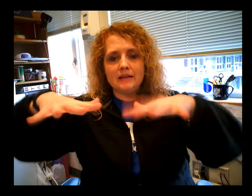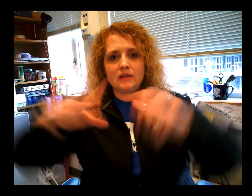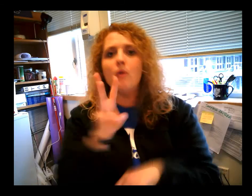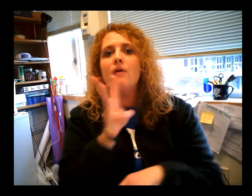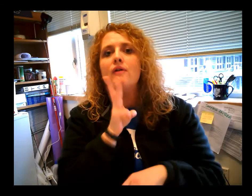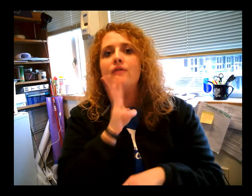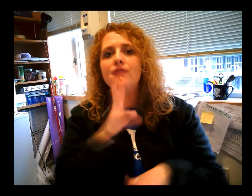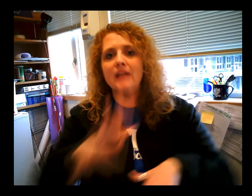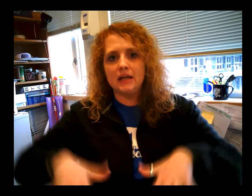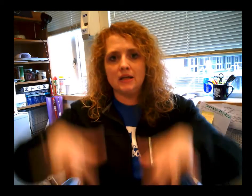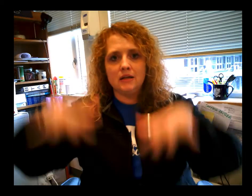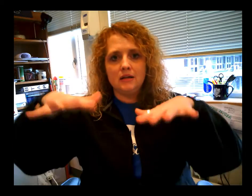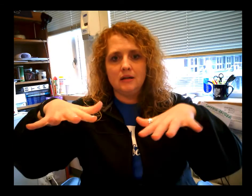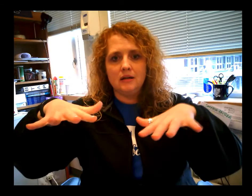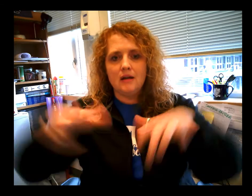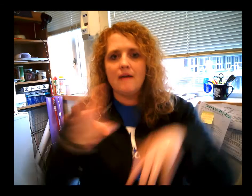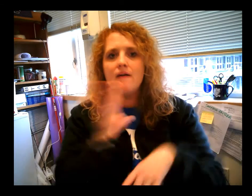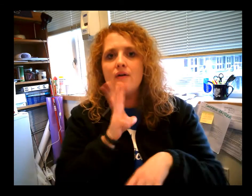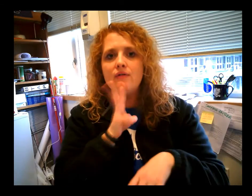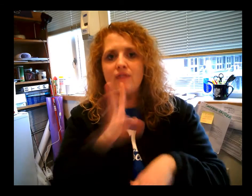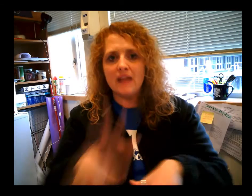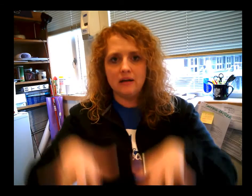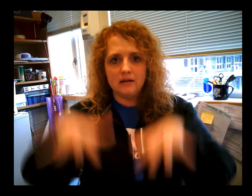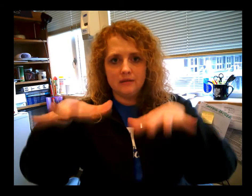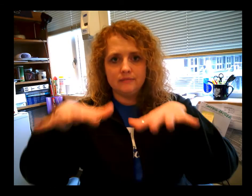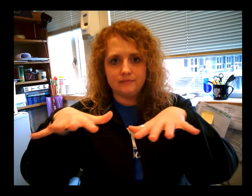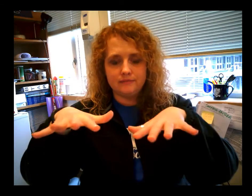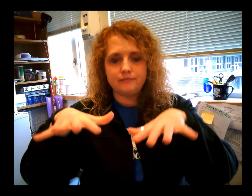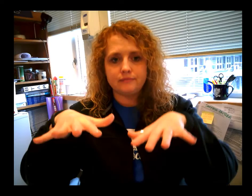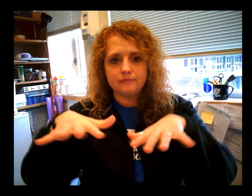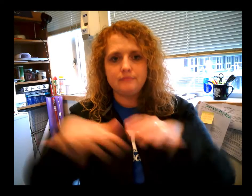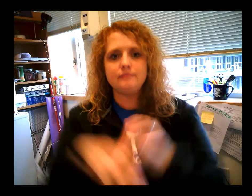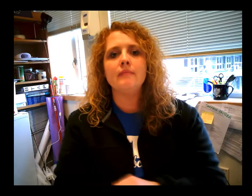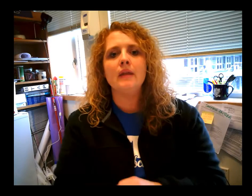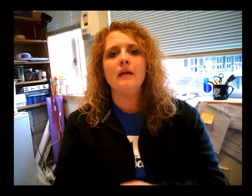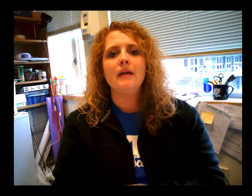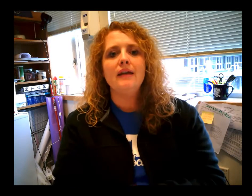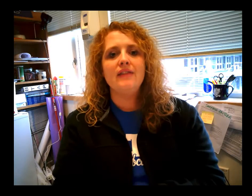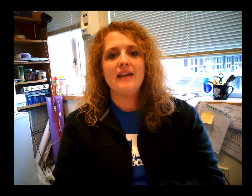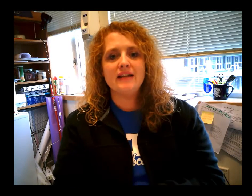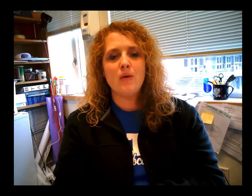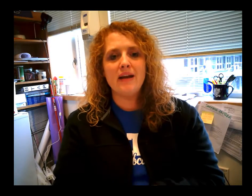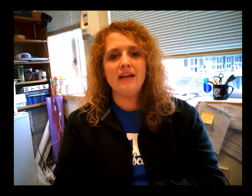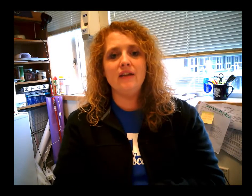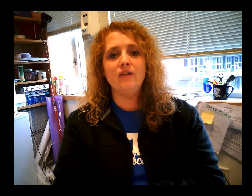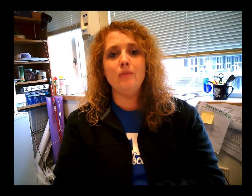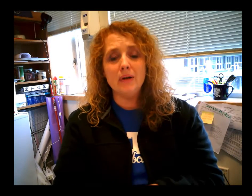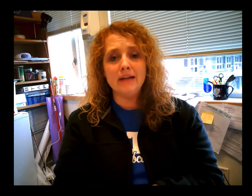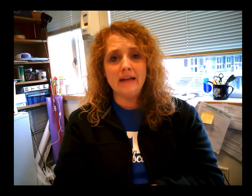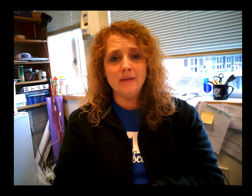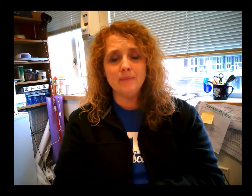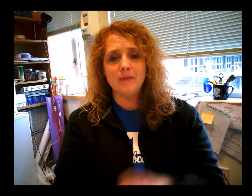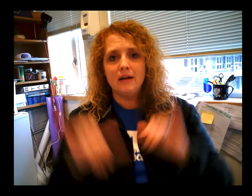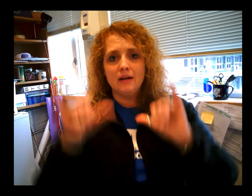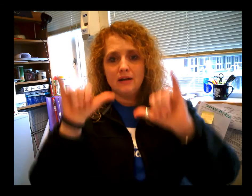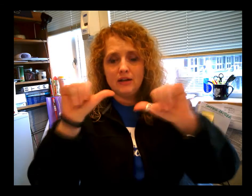so flood, flood. The next one is bully. It's